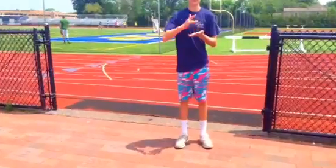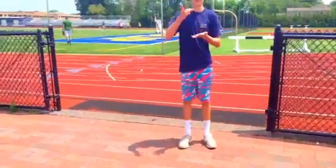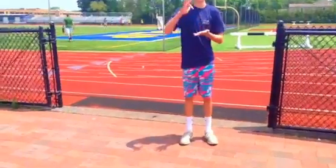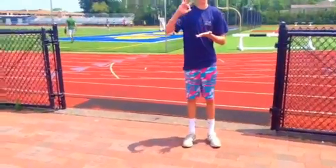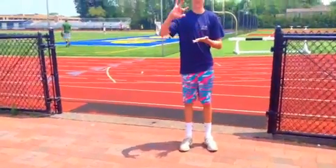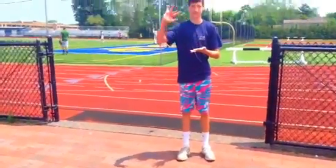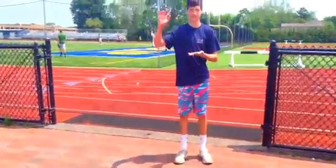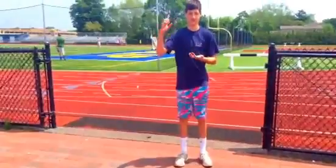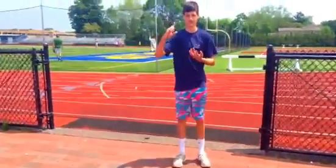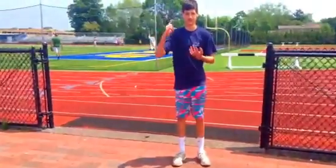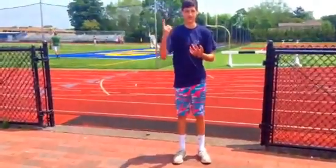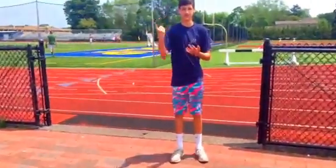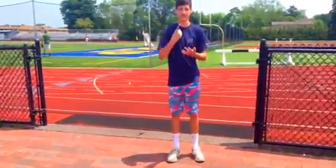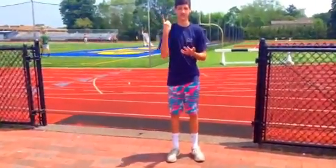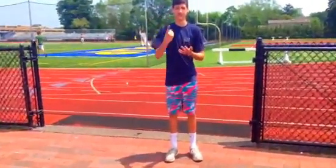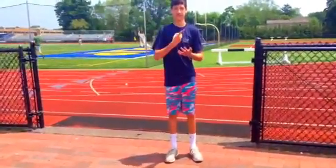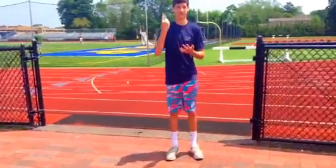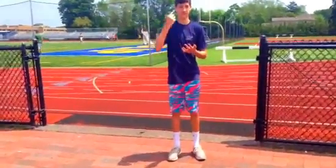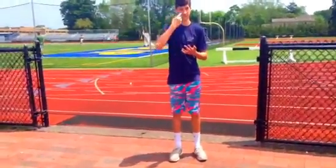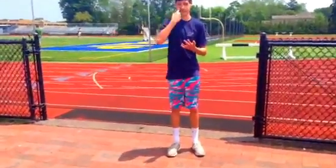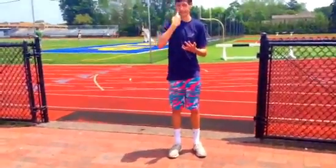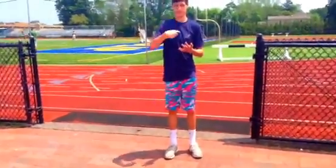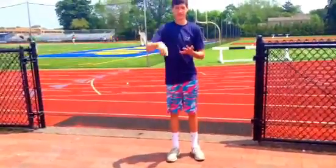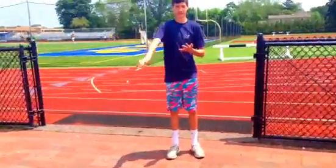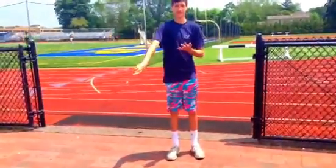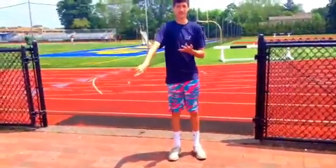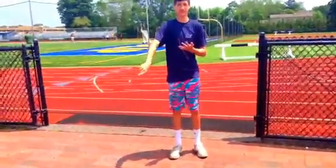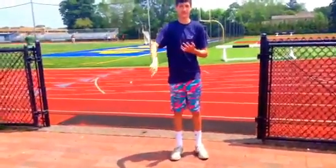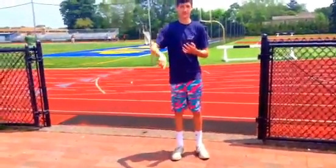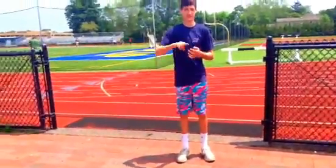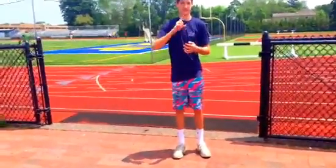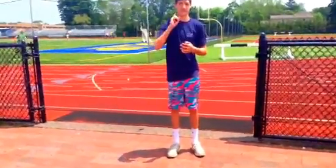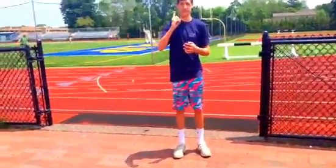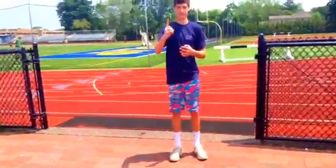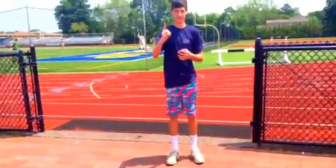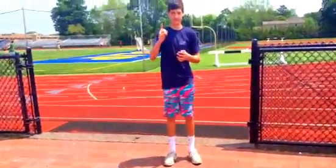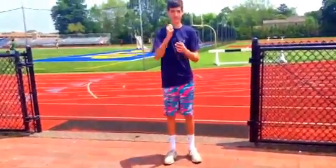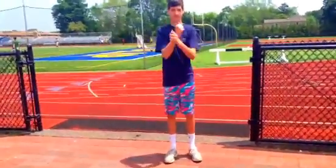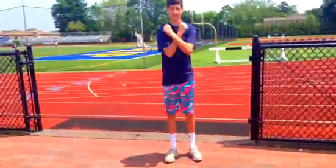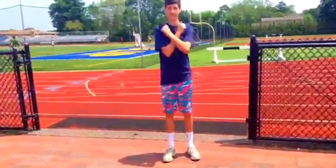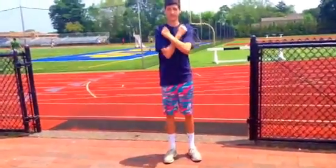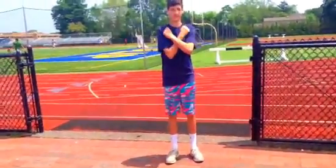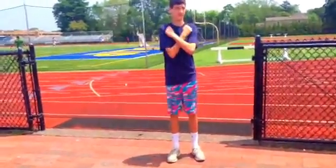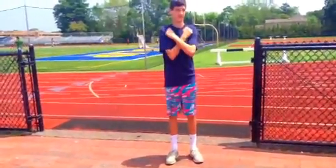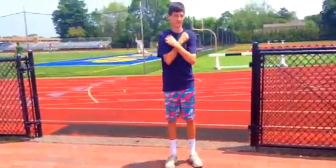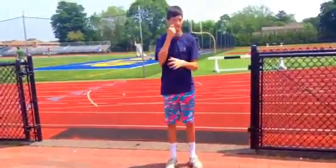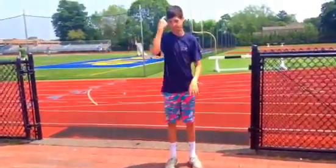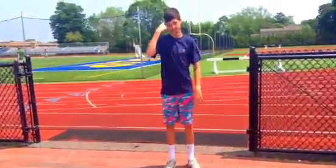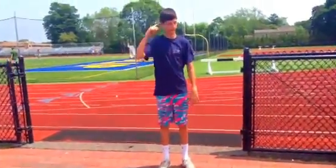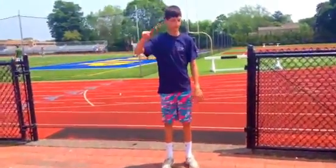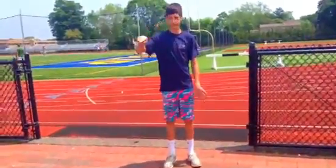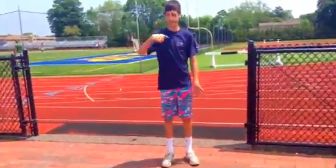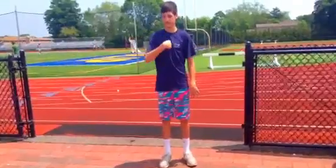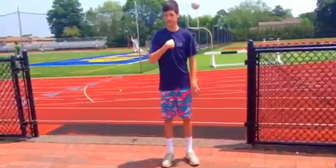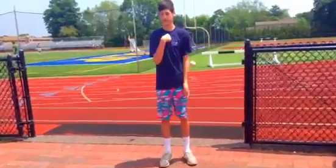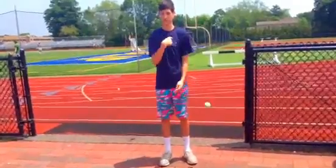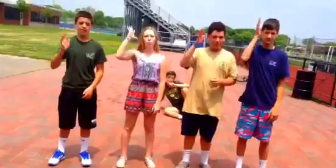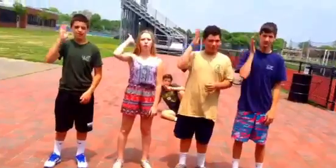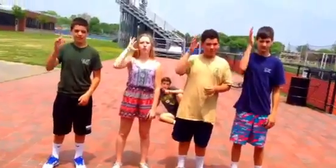Something about that glory just always seemed to bore me, 'cause only those I really love will ever really know me. Once